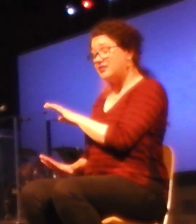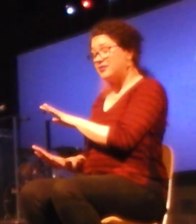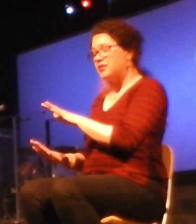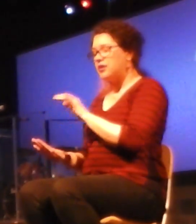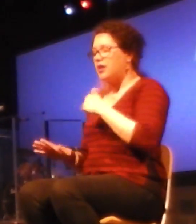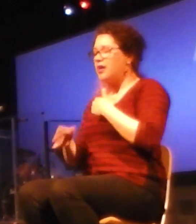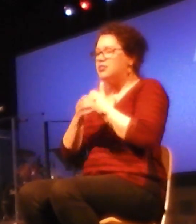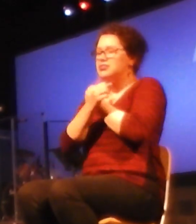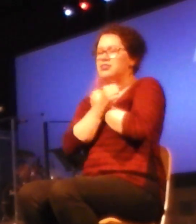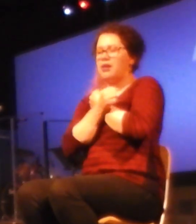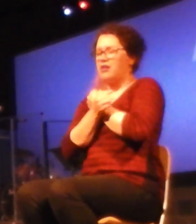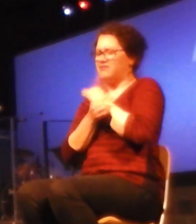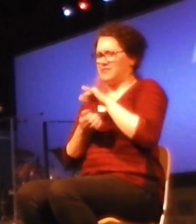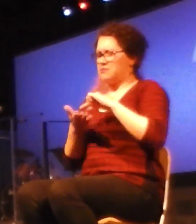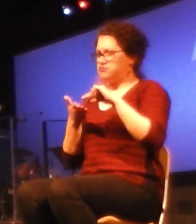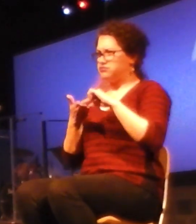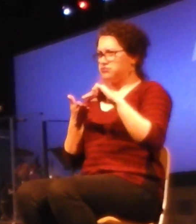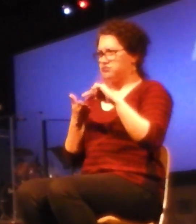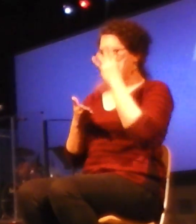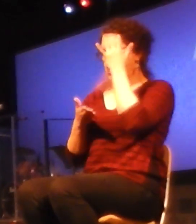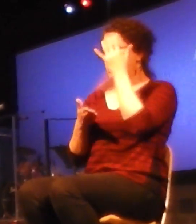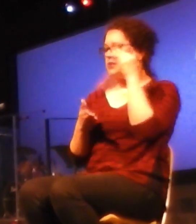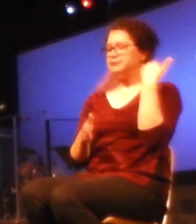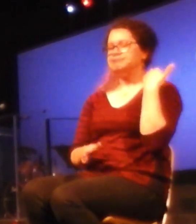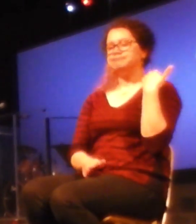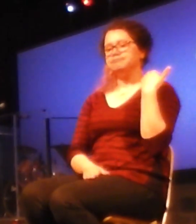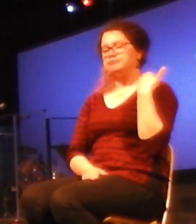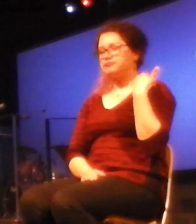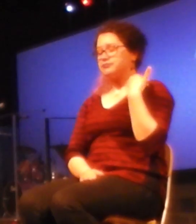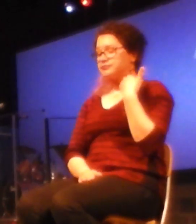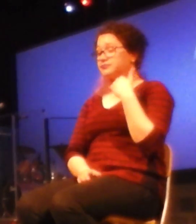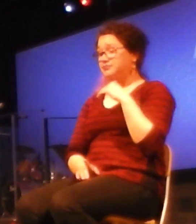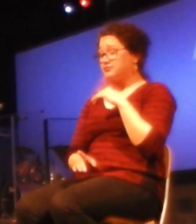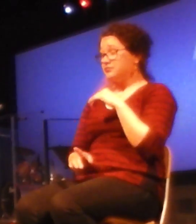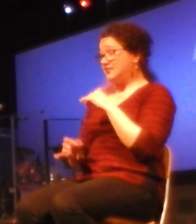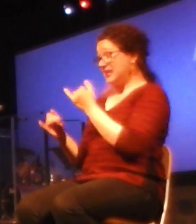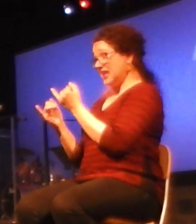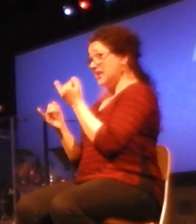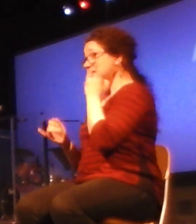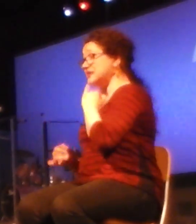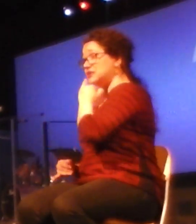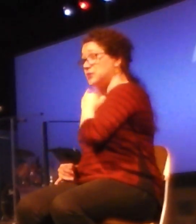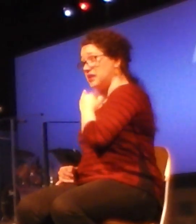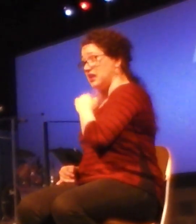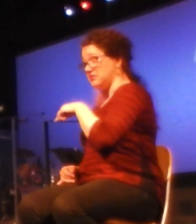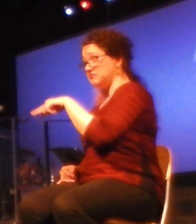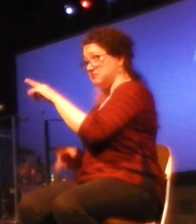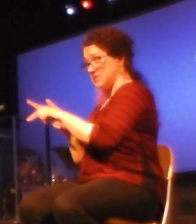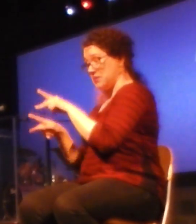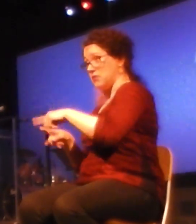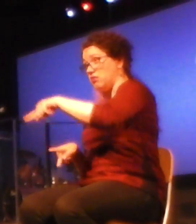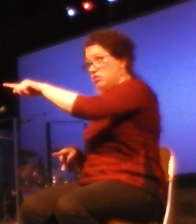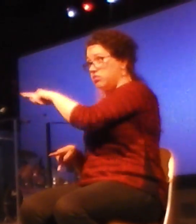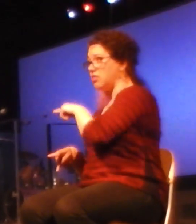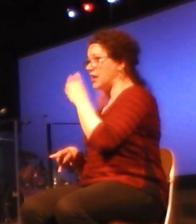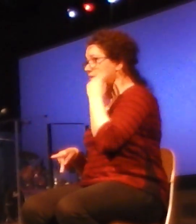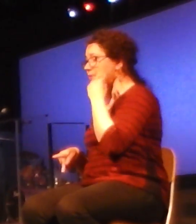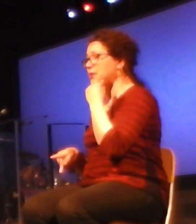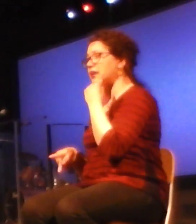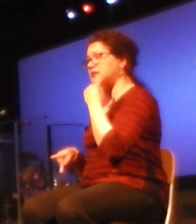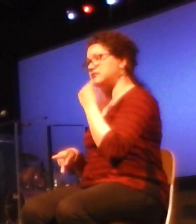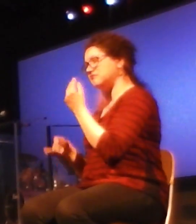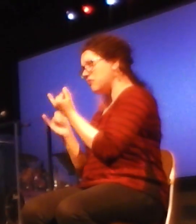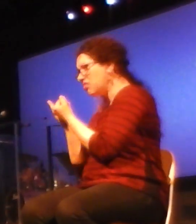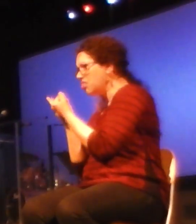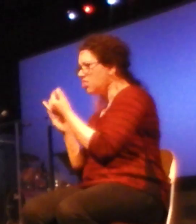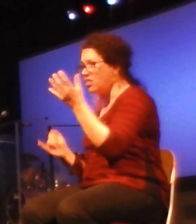passage serves as a reminder of something. That even though the Israelites are in exile, even though they're locationally moved, they're